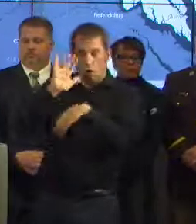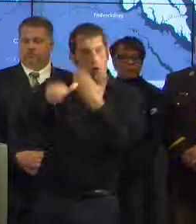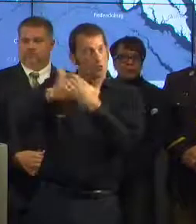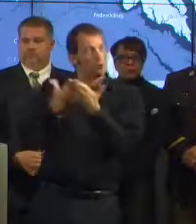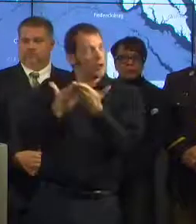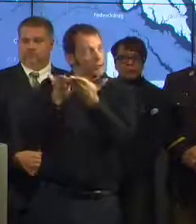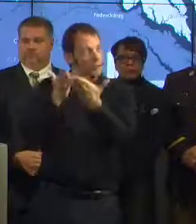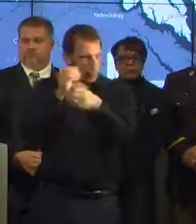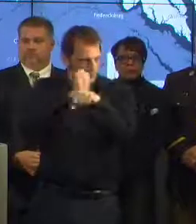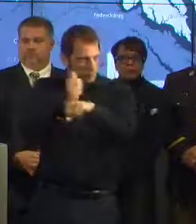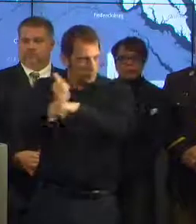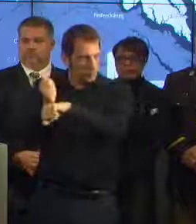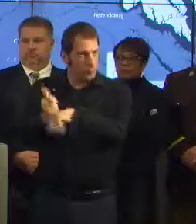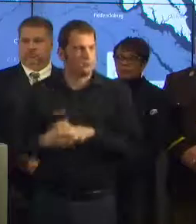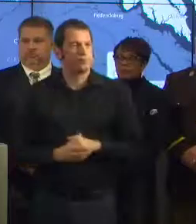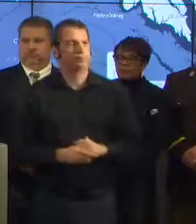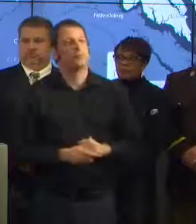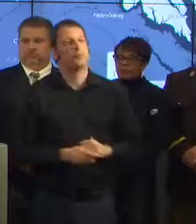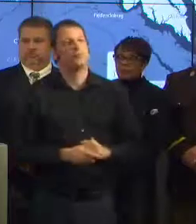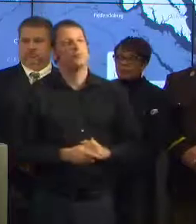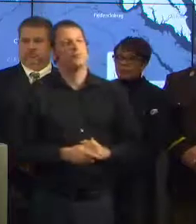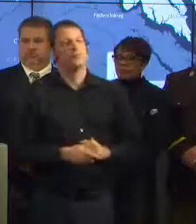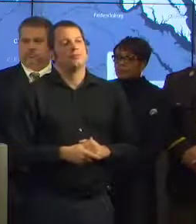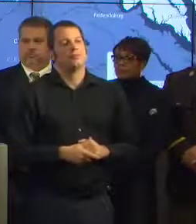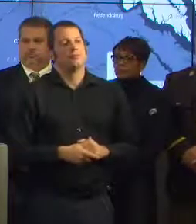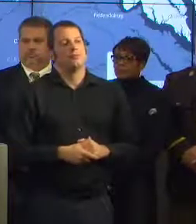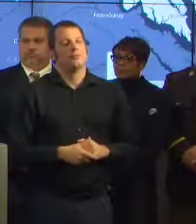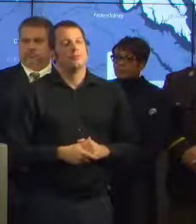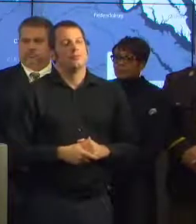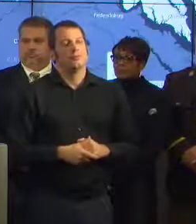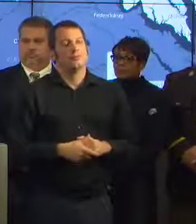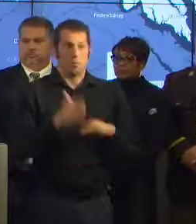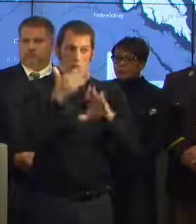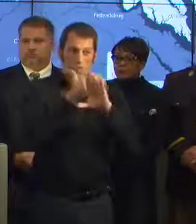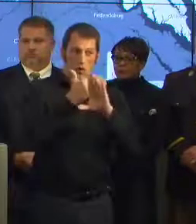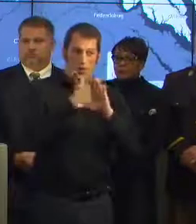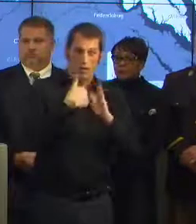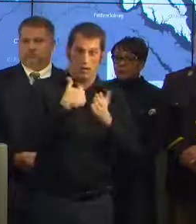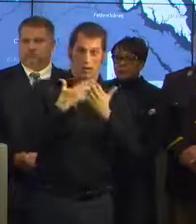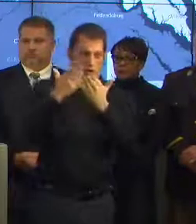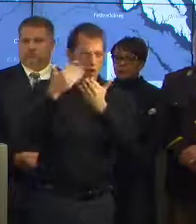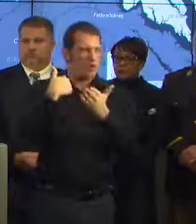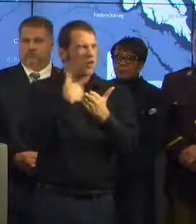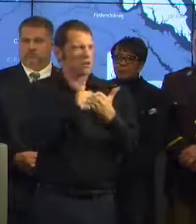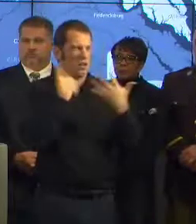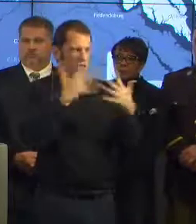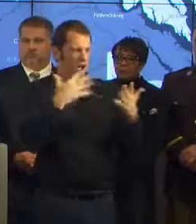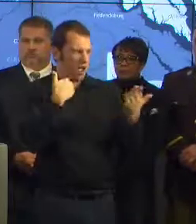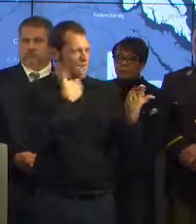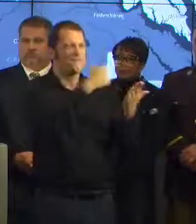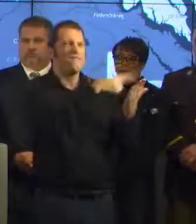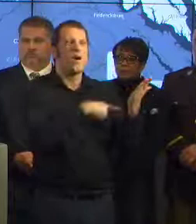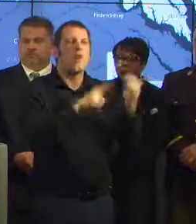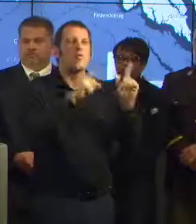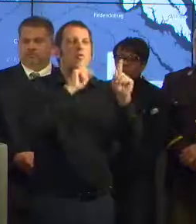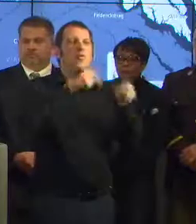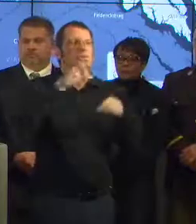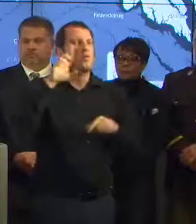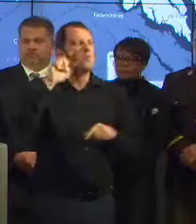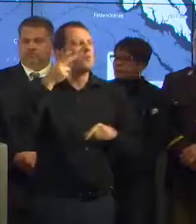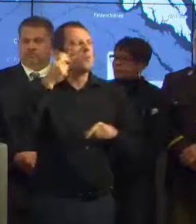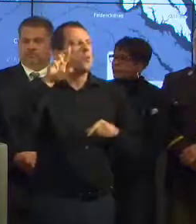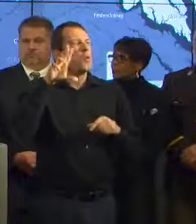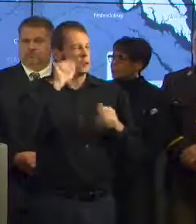report with 10 administrative actions that could be immediately executed, along with additional